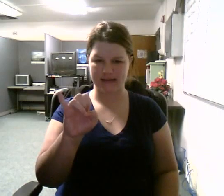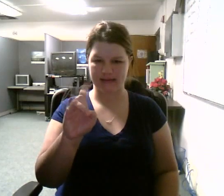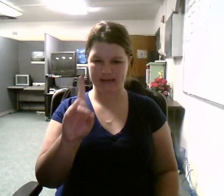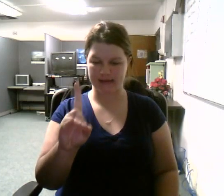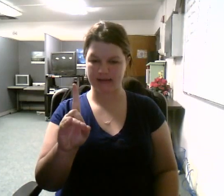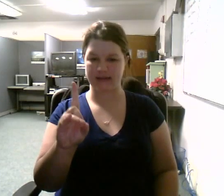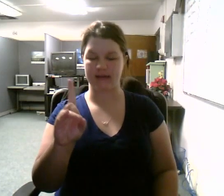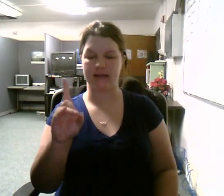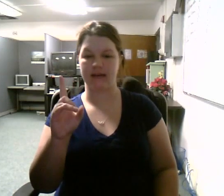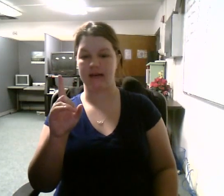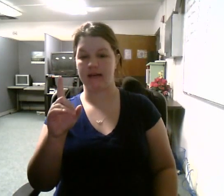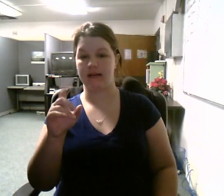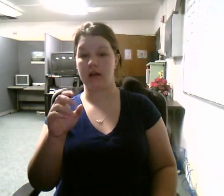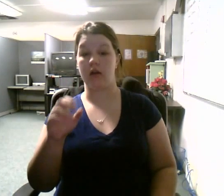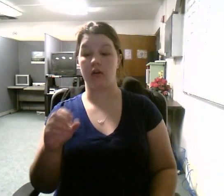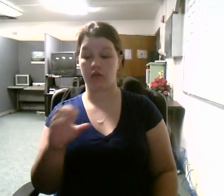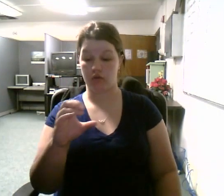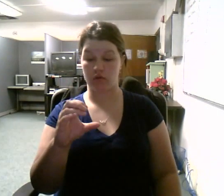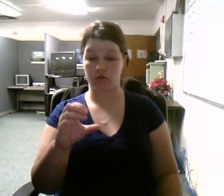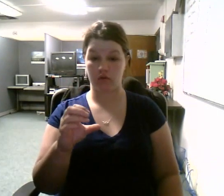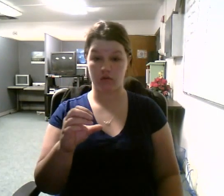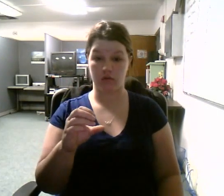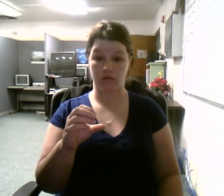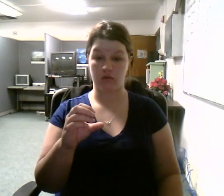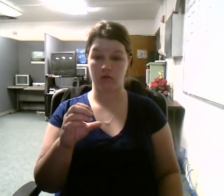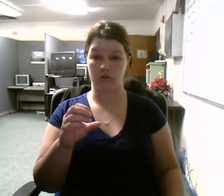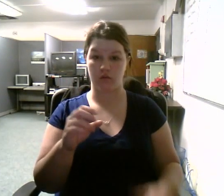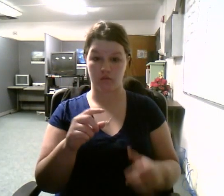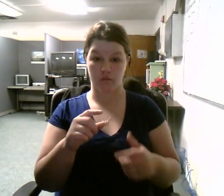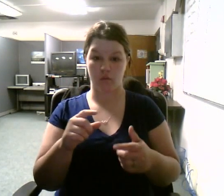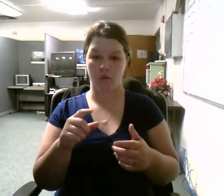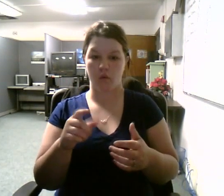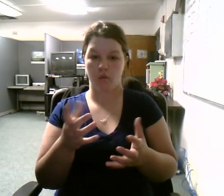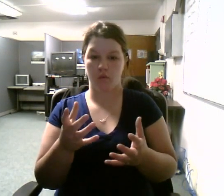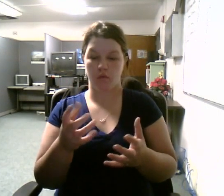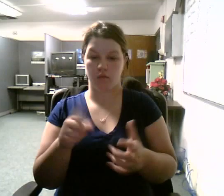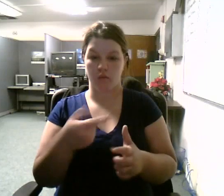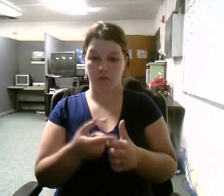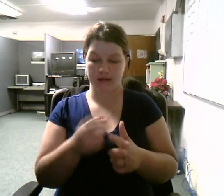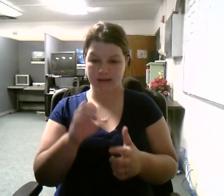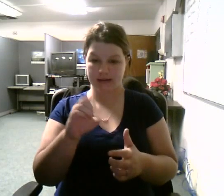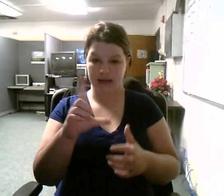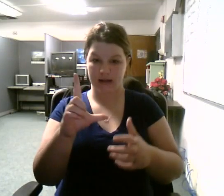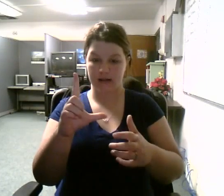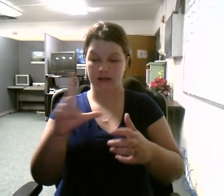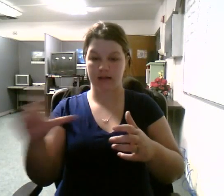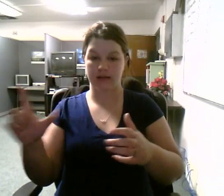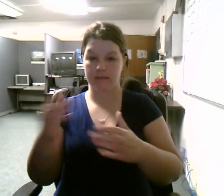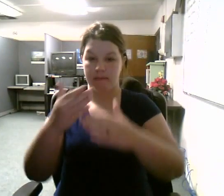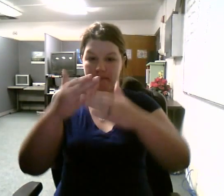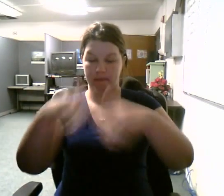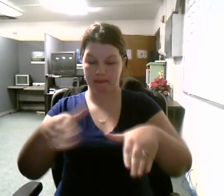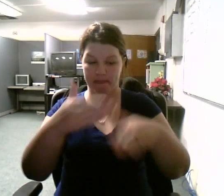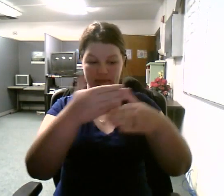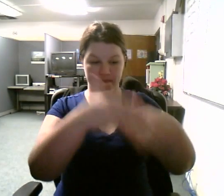the chromatin becomes very compact. It condenses. When the chromatin comes together, you can see